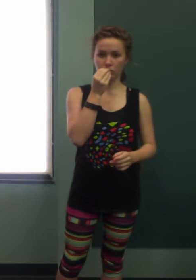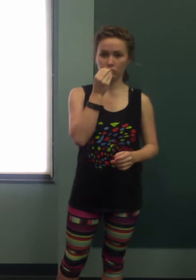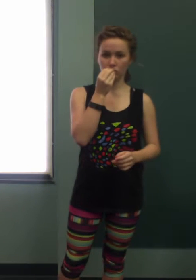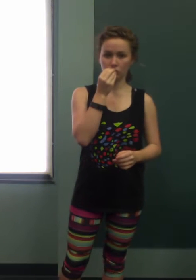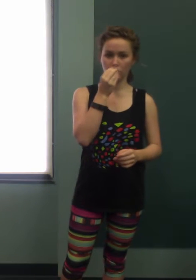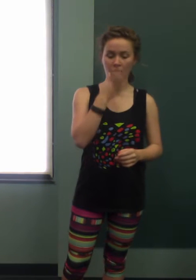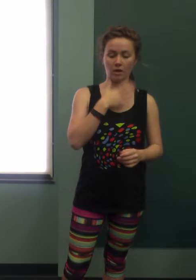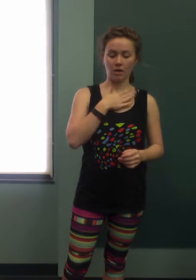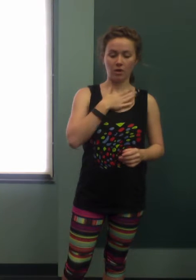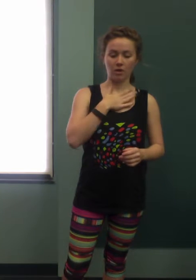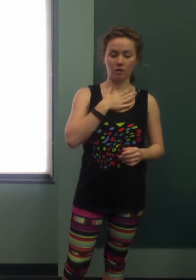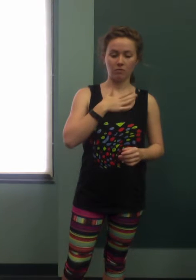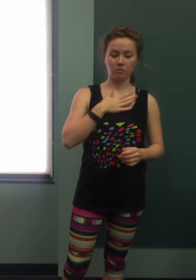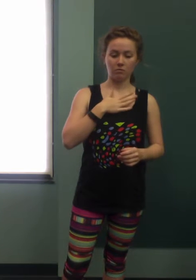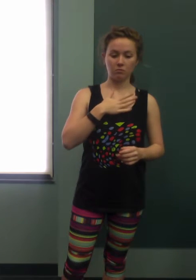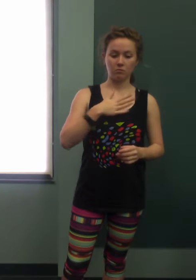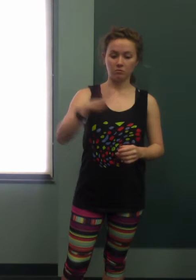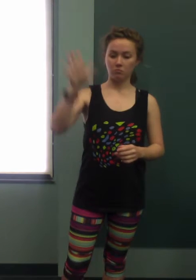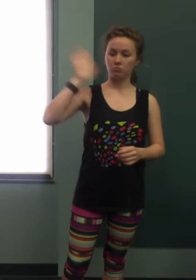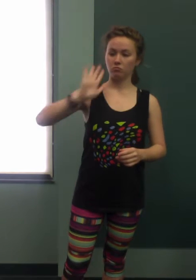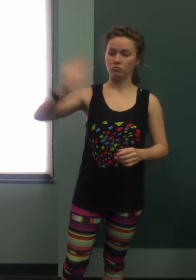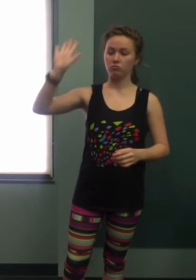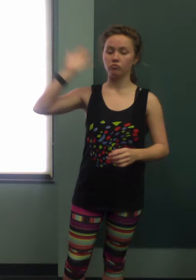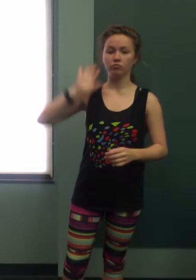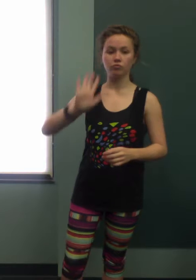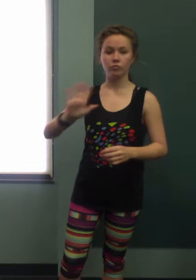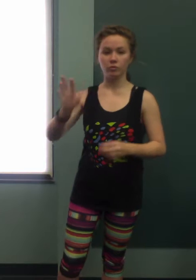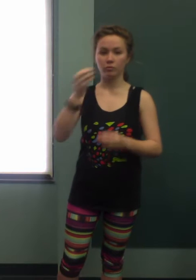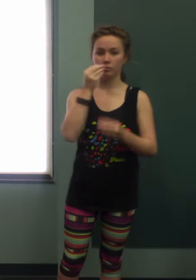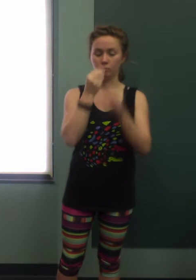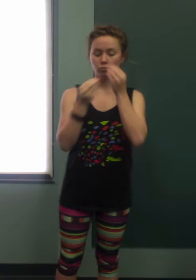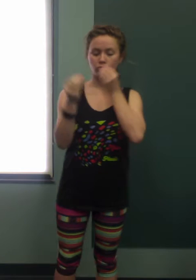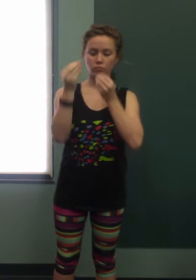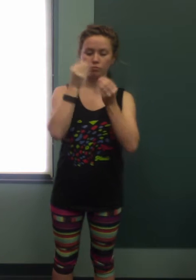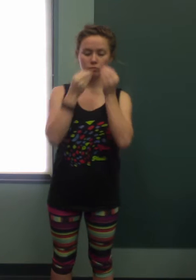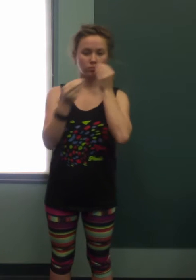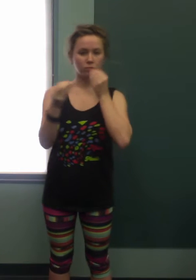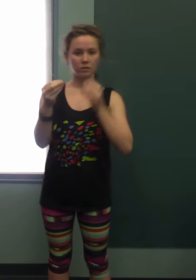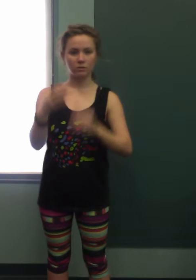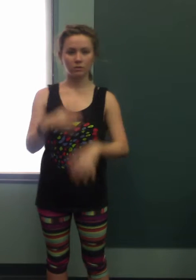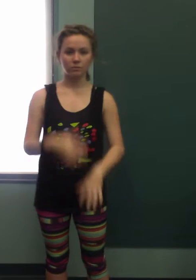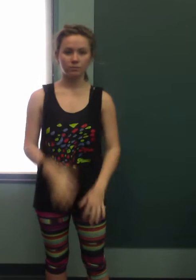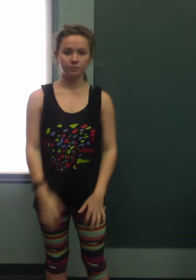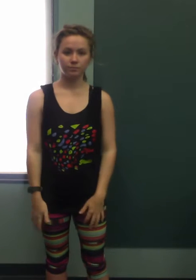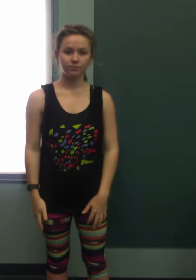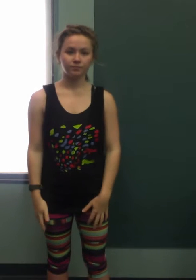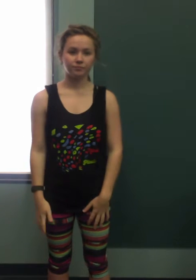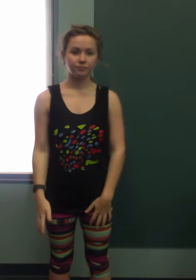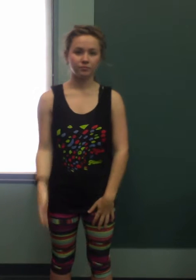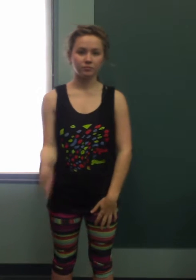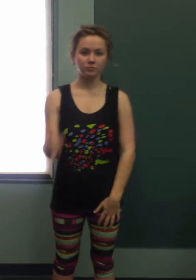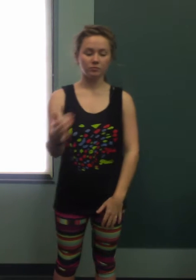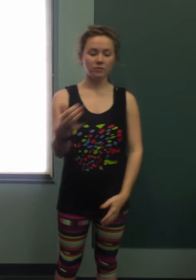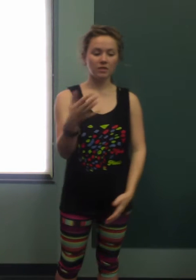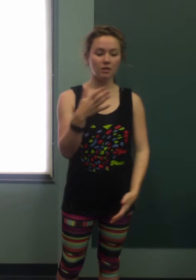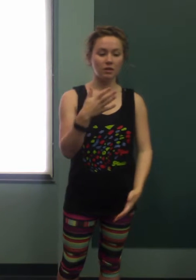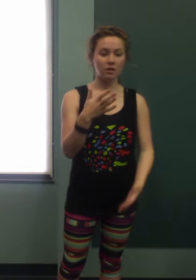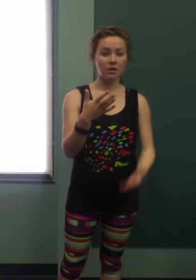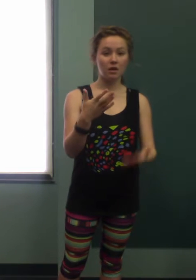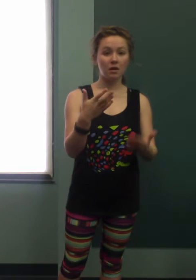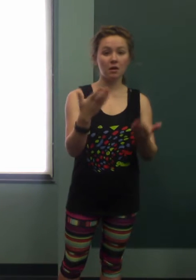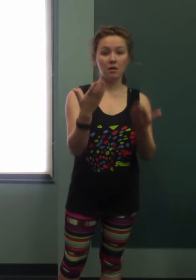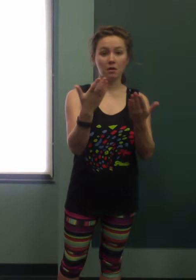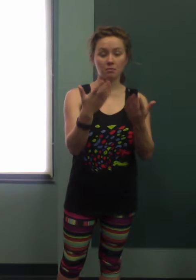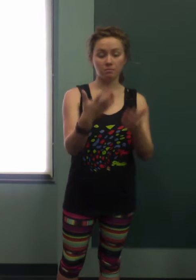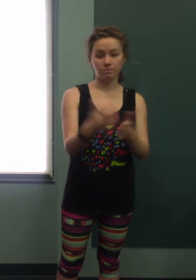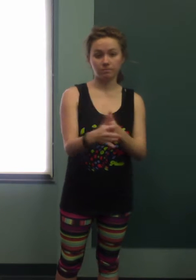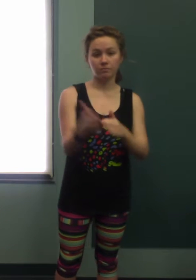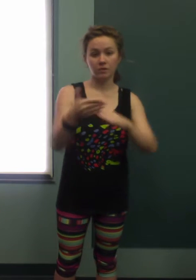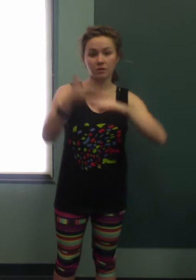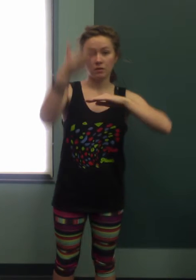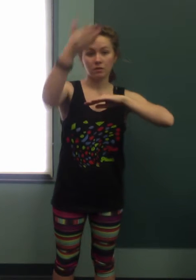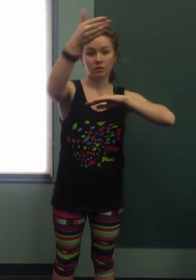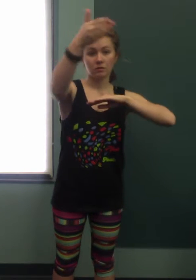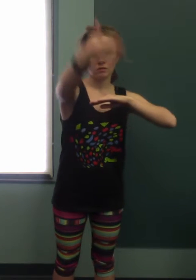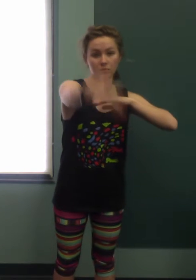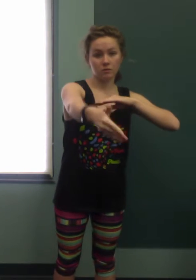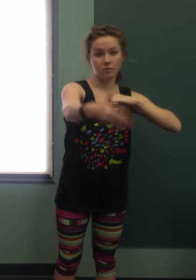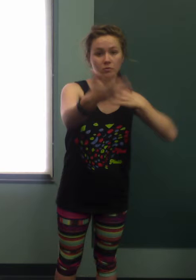digestive system is if when we're done with this podcast, I'm going to show this pizza again, could you review each of these 4 major